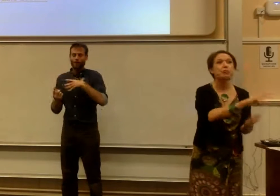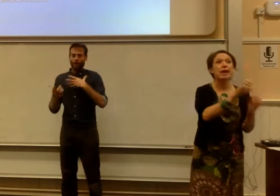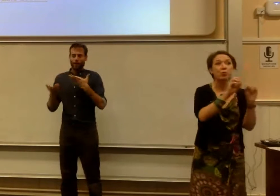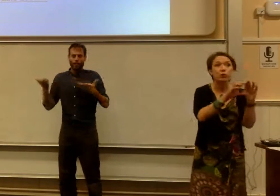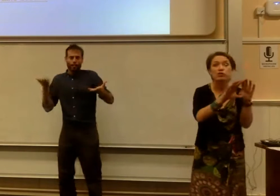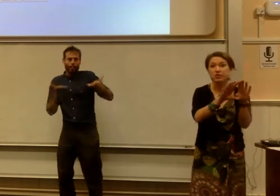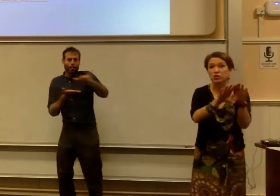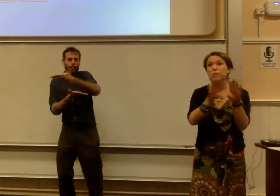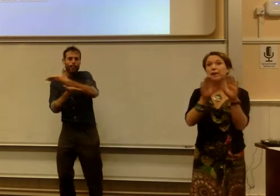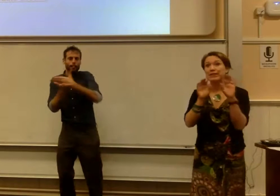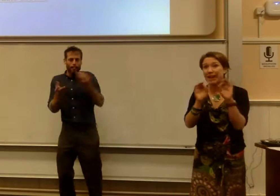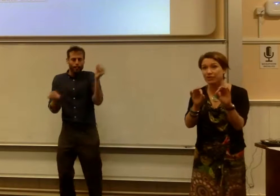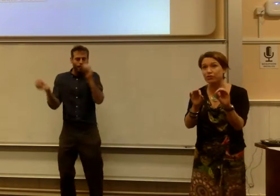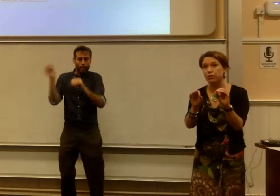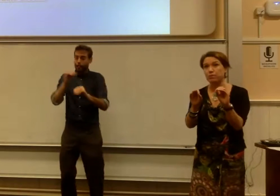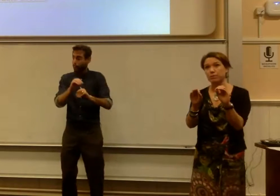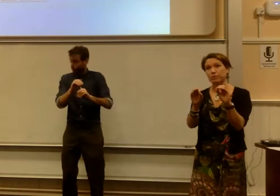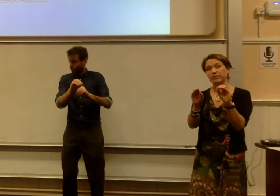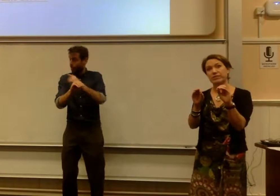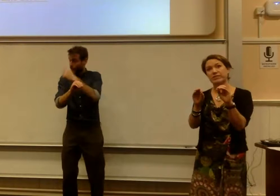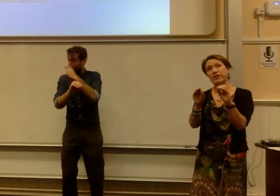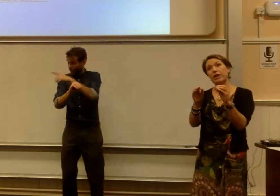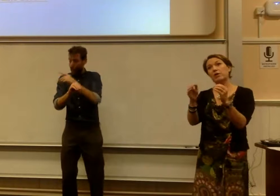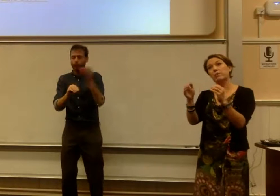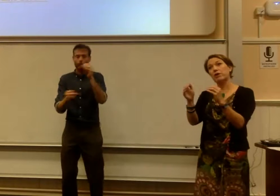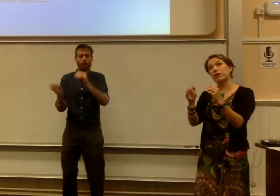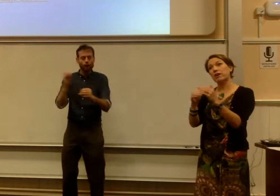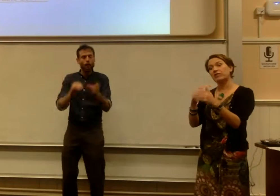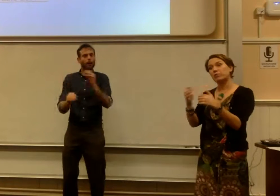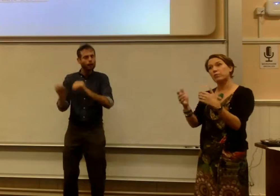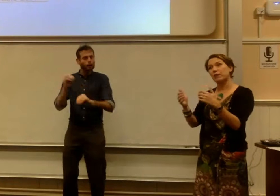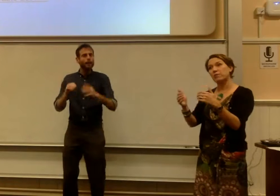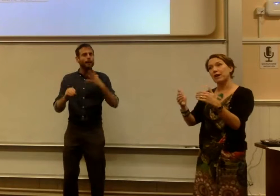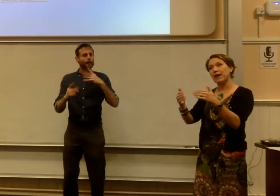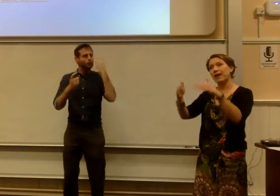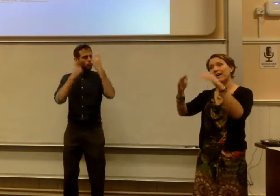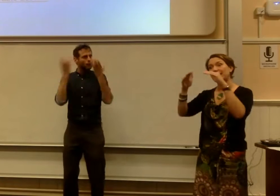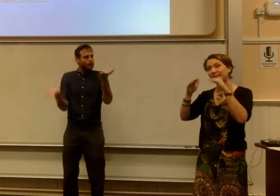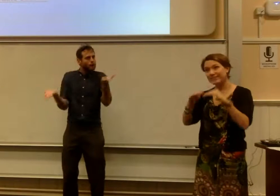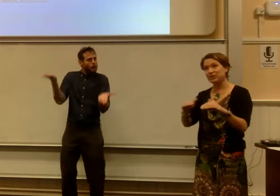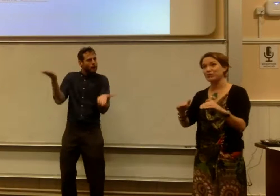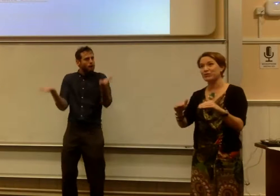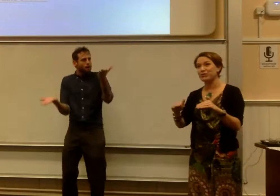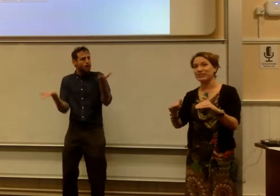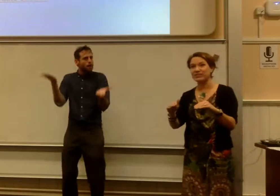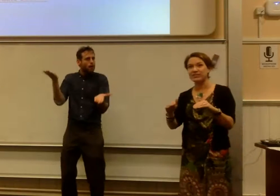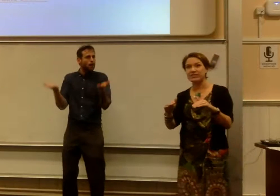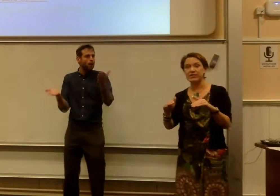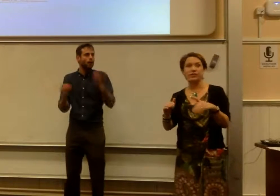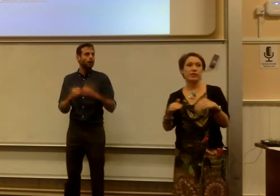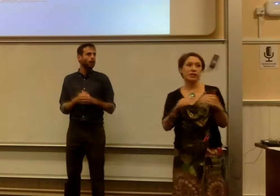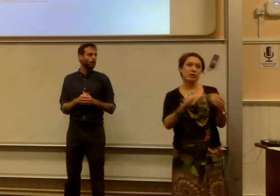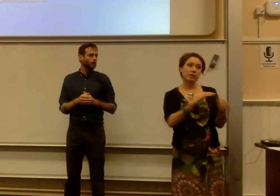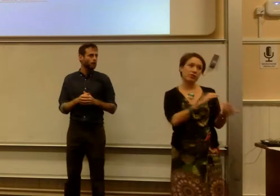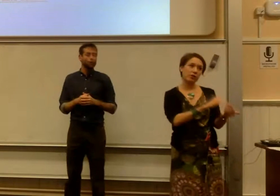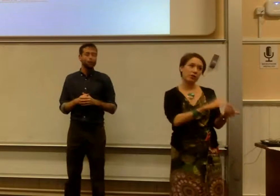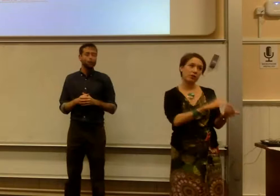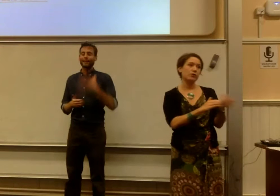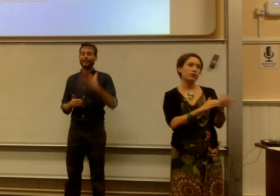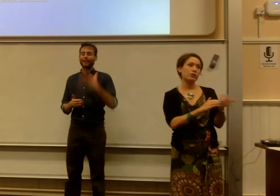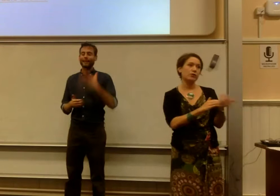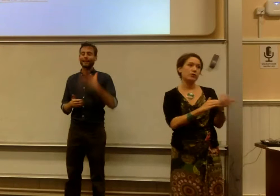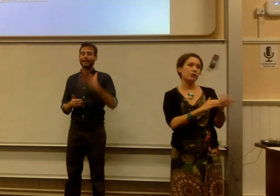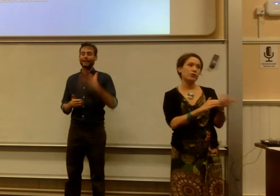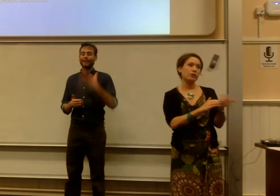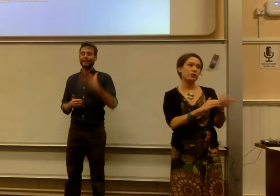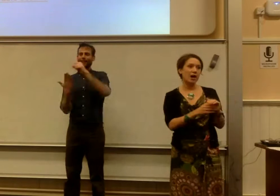the national plan will just talk about the national public bodies, but as you're probably aware, listed authorities, so that includes